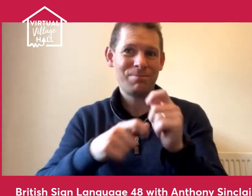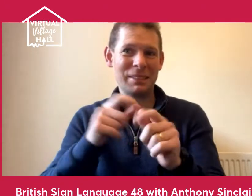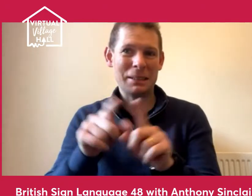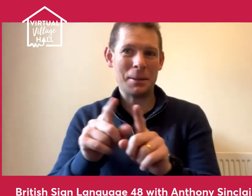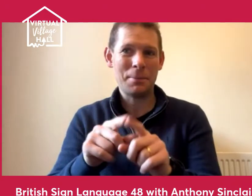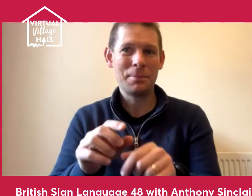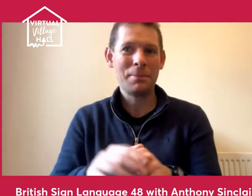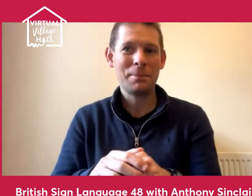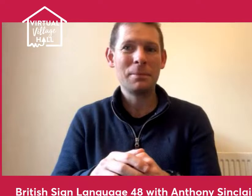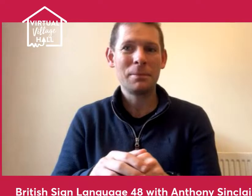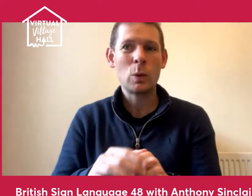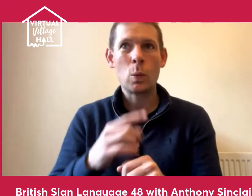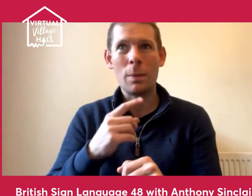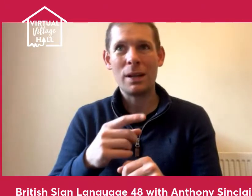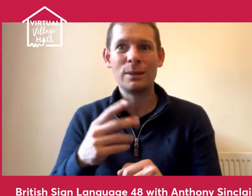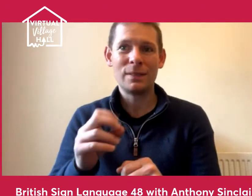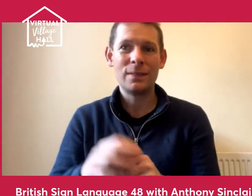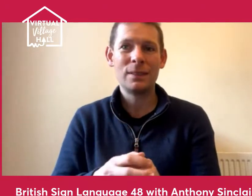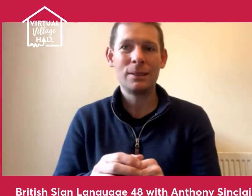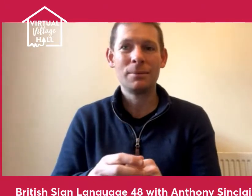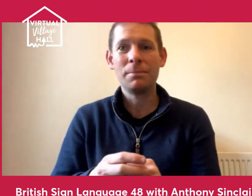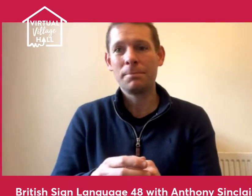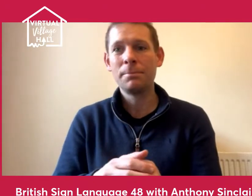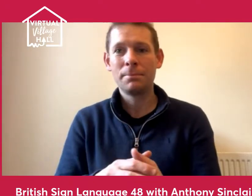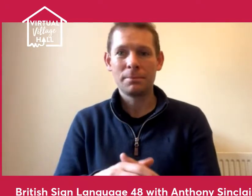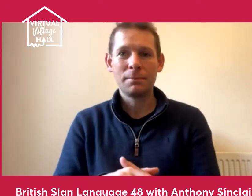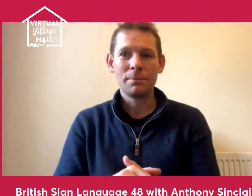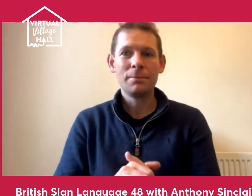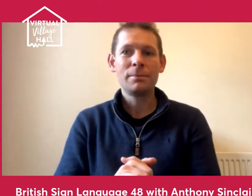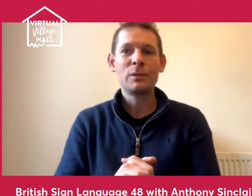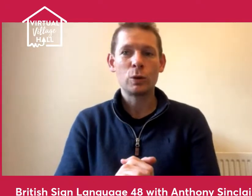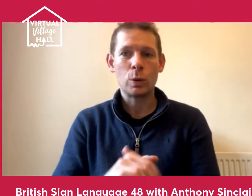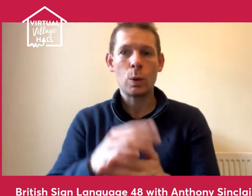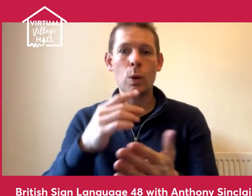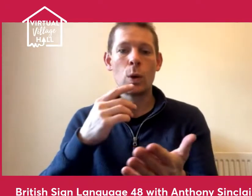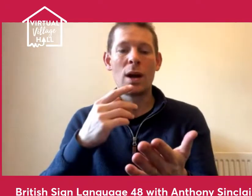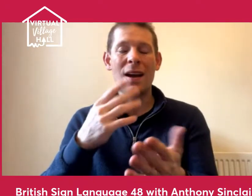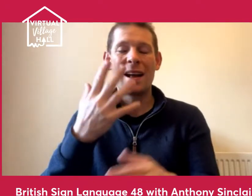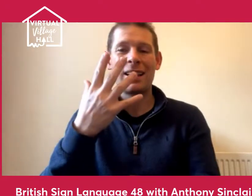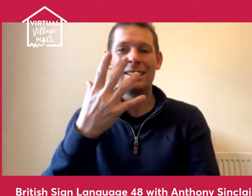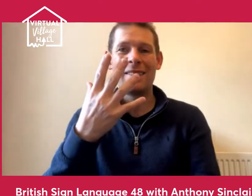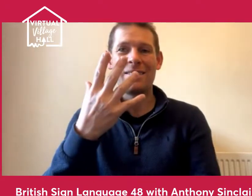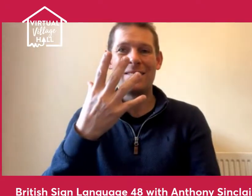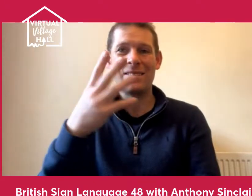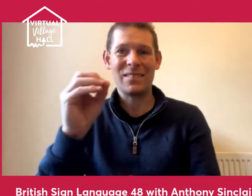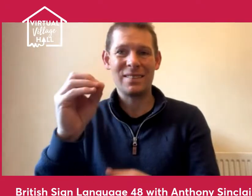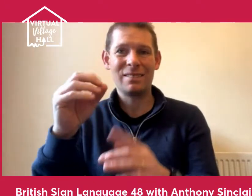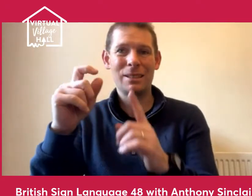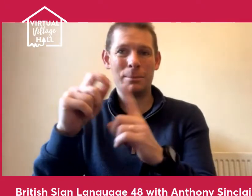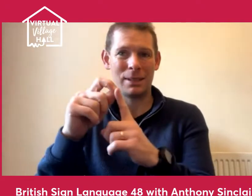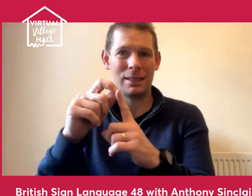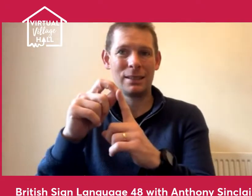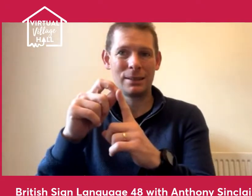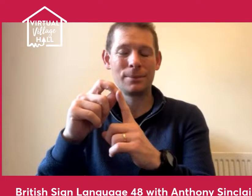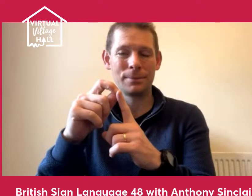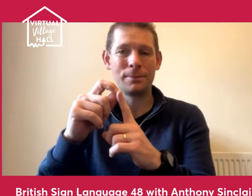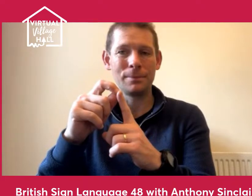Yeah, so if you were saying that yourselves as a hearing person, you wouldn't say £1.50, you would just say £1.50. But if it